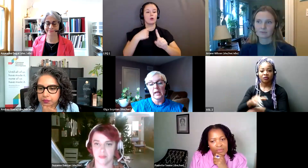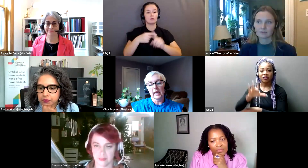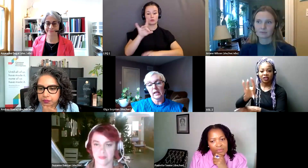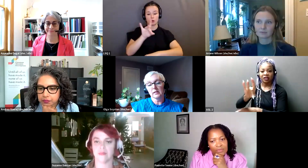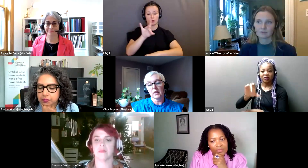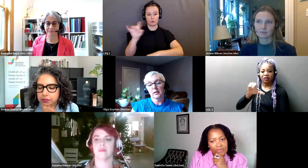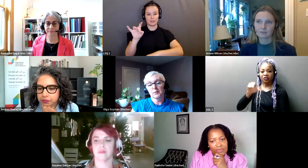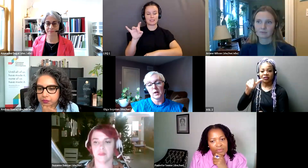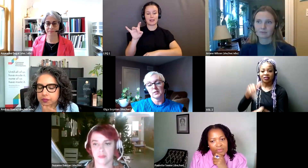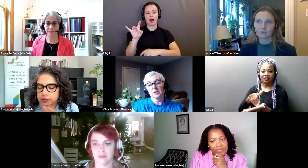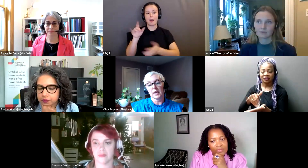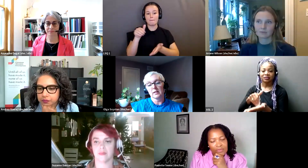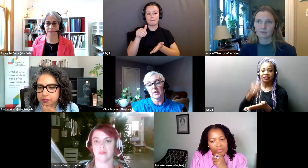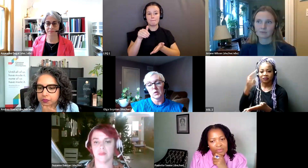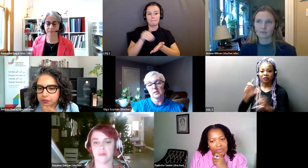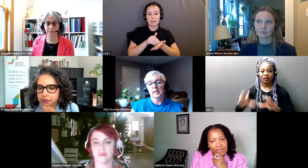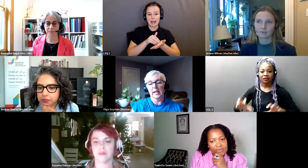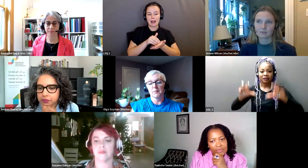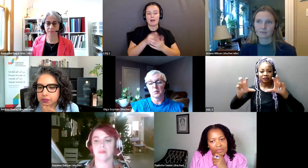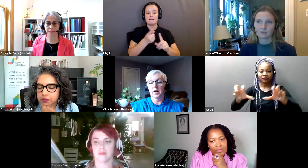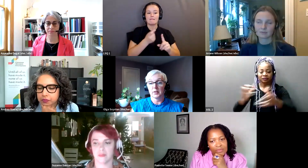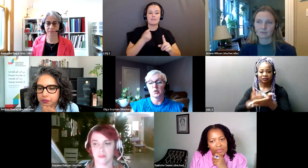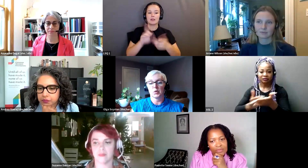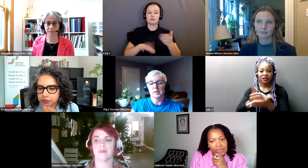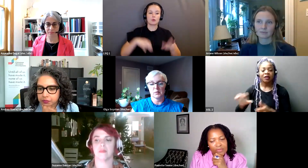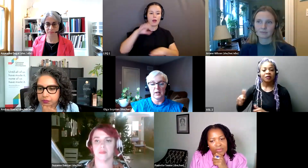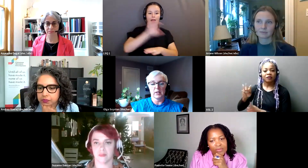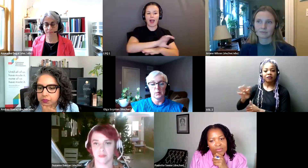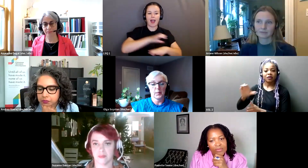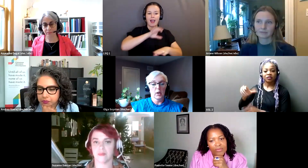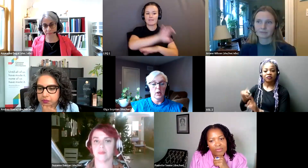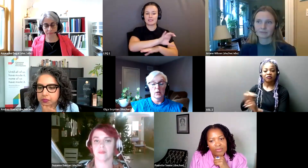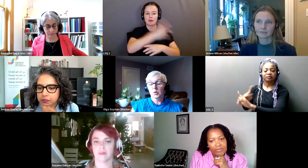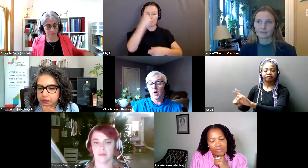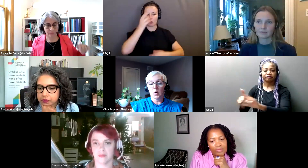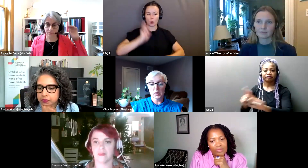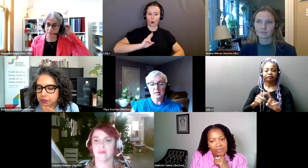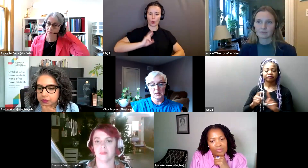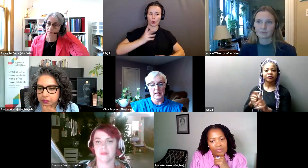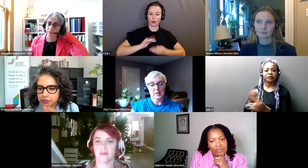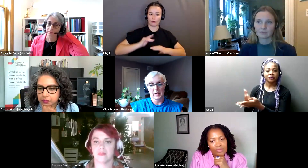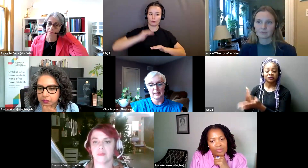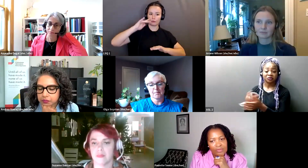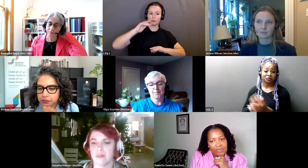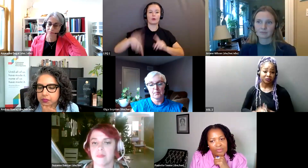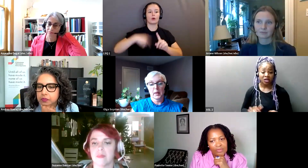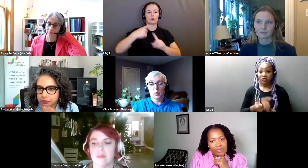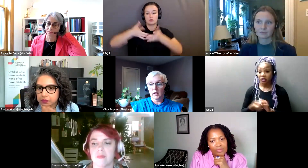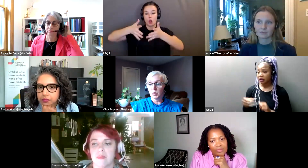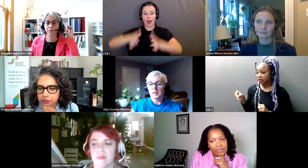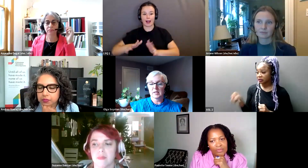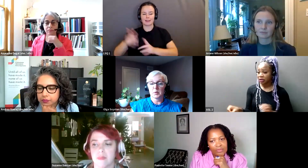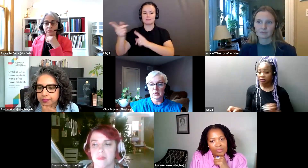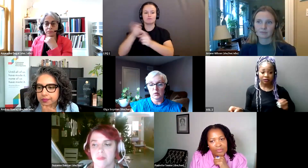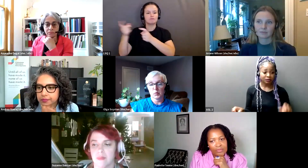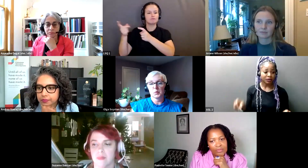income, and another 490,000 came from other sources of revenue. So how was this money spent?